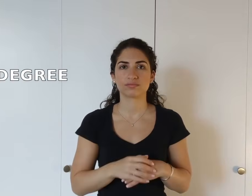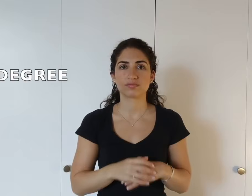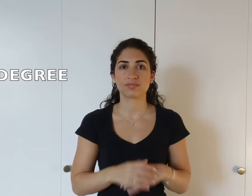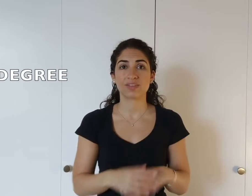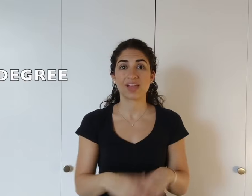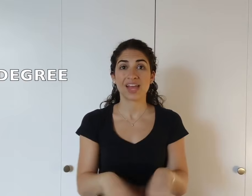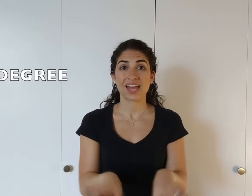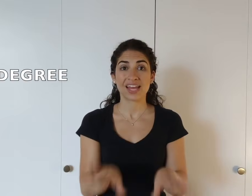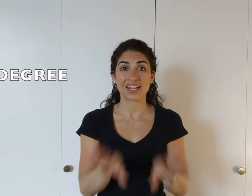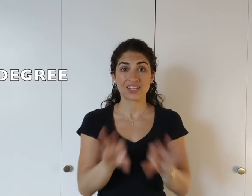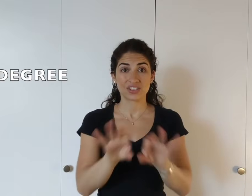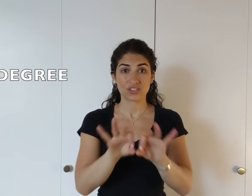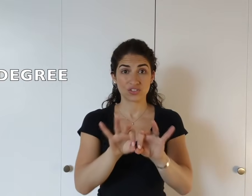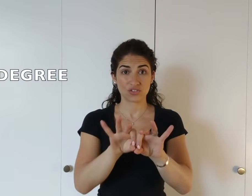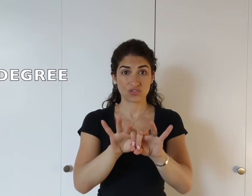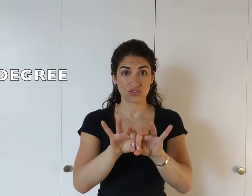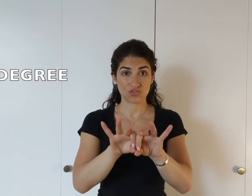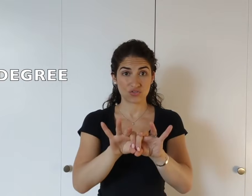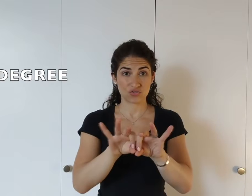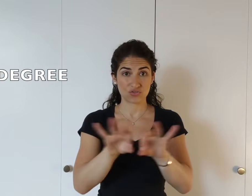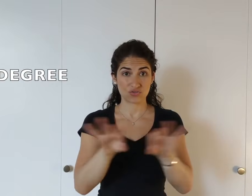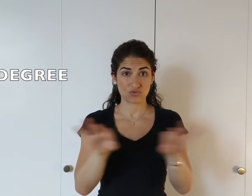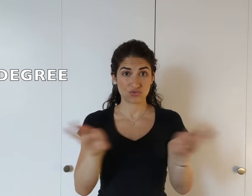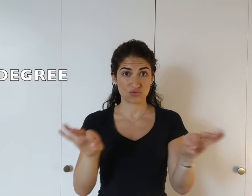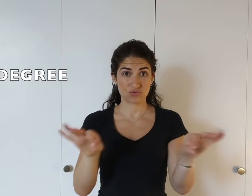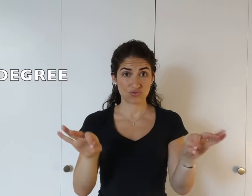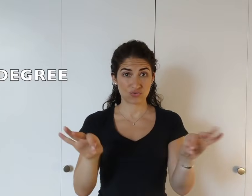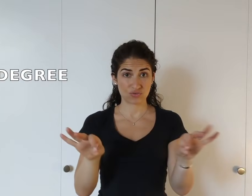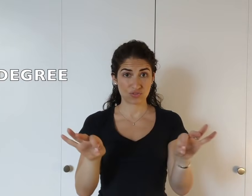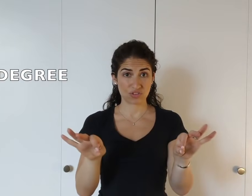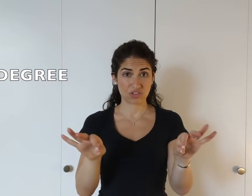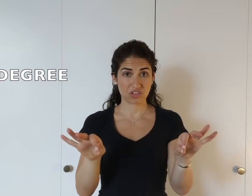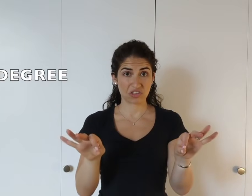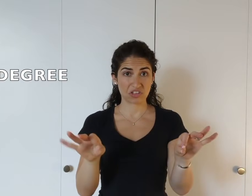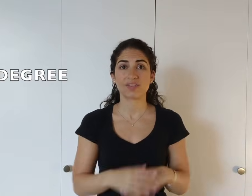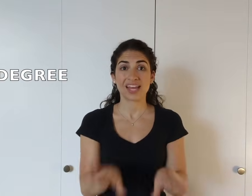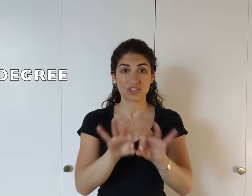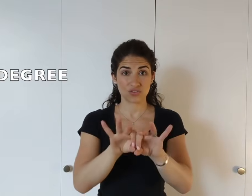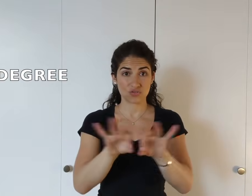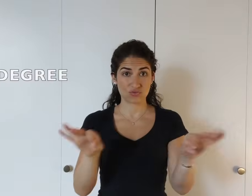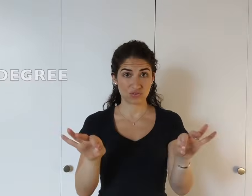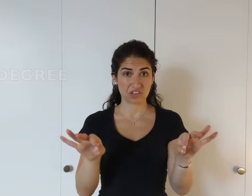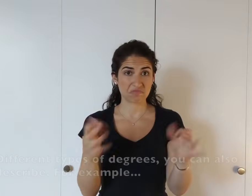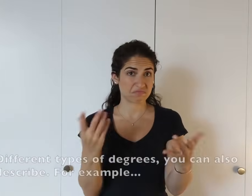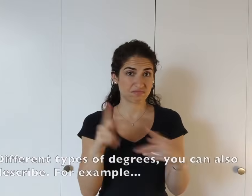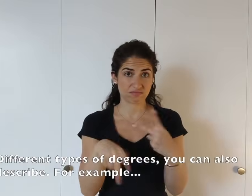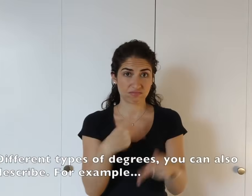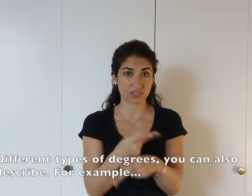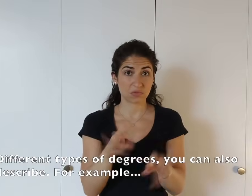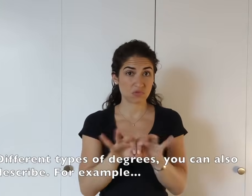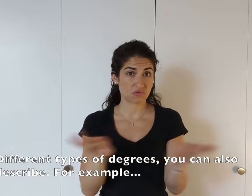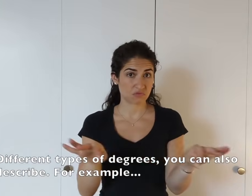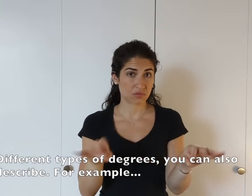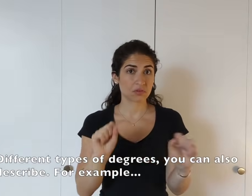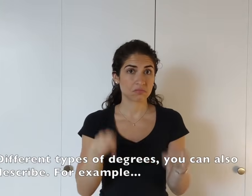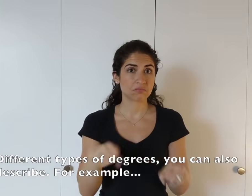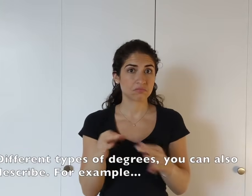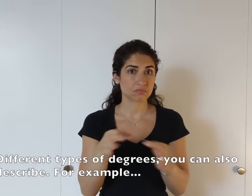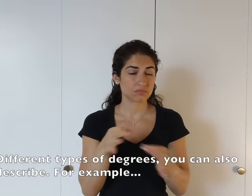Degree, and that's degree. For the degree, different types of degree we